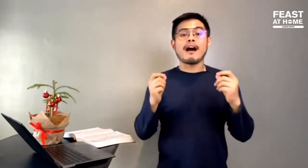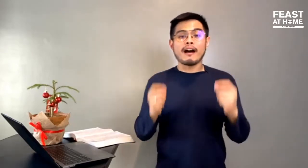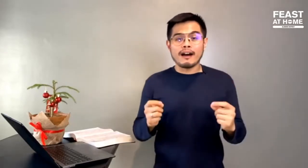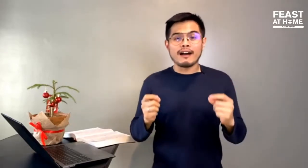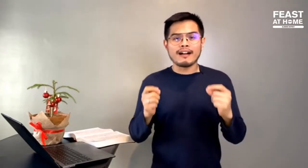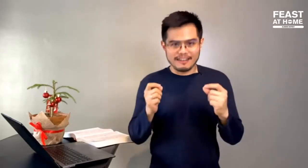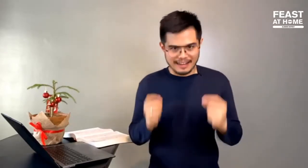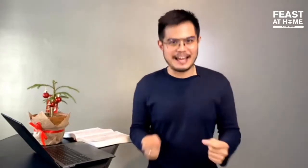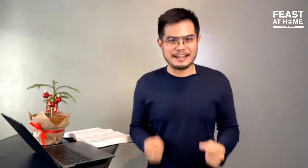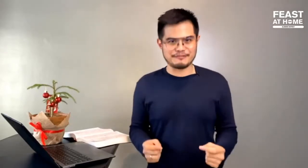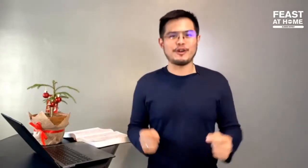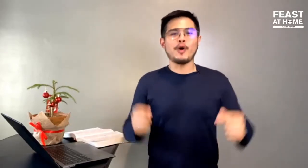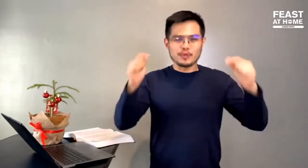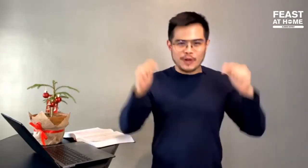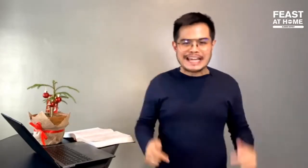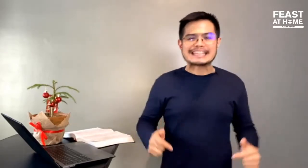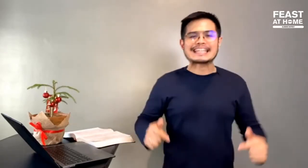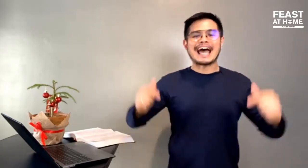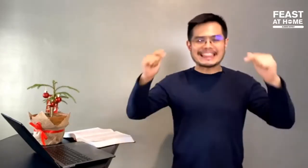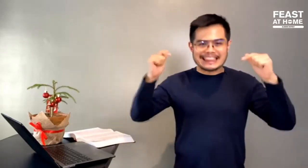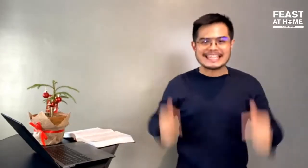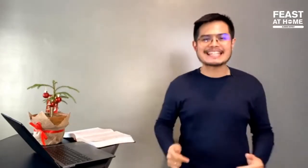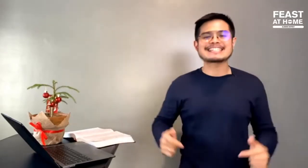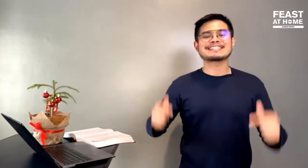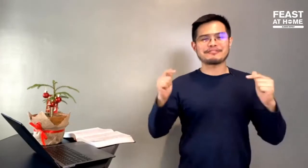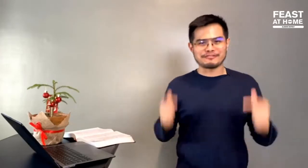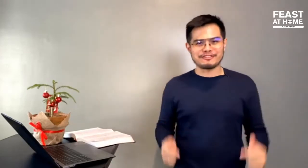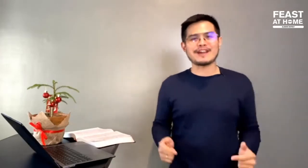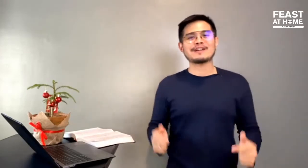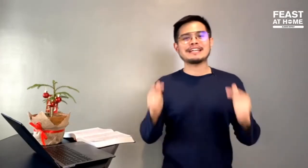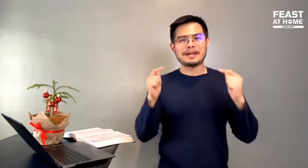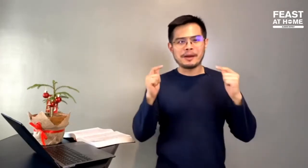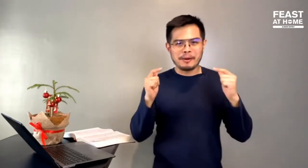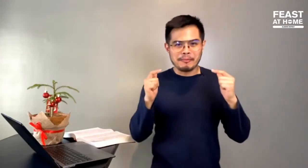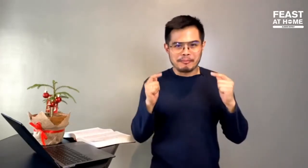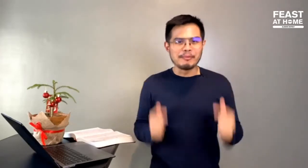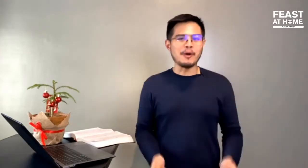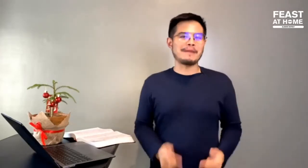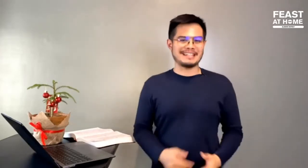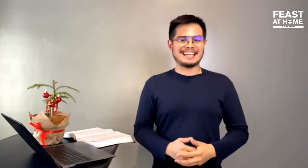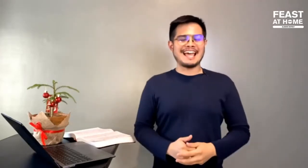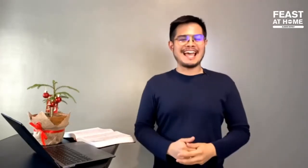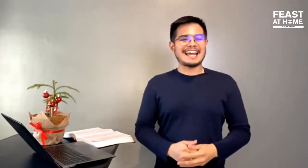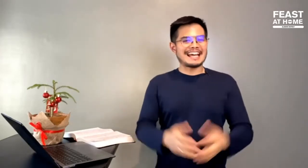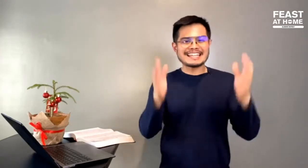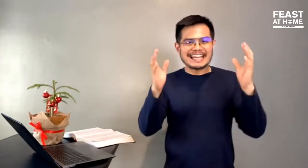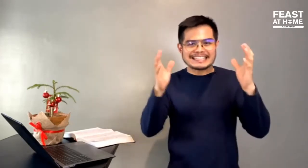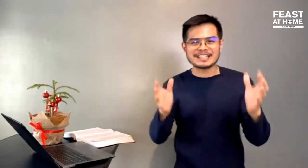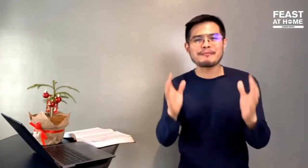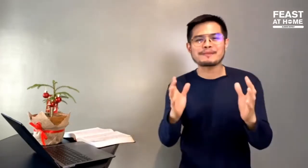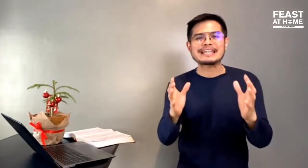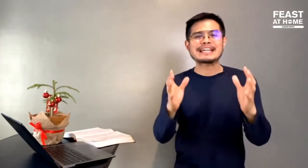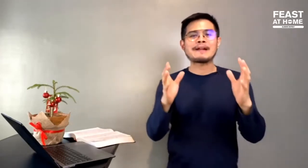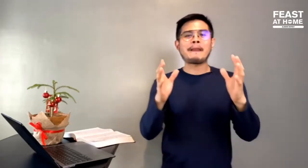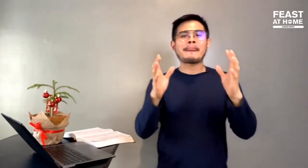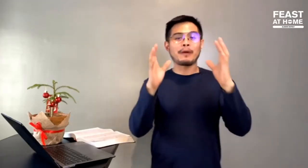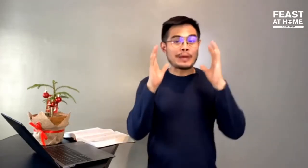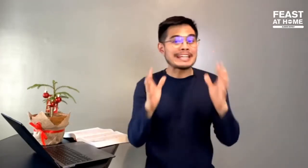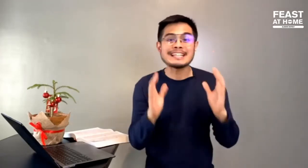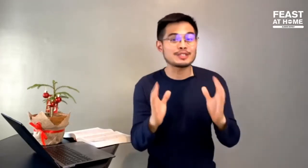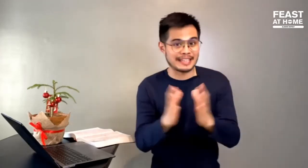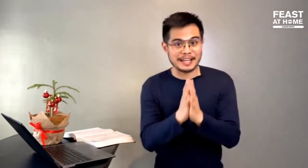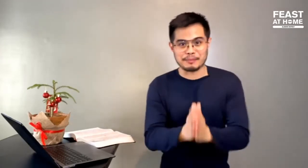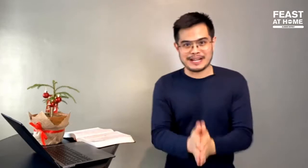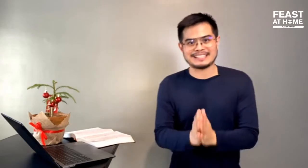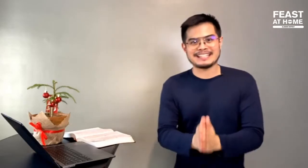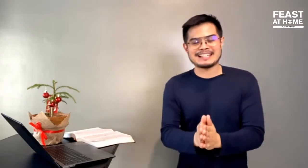and alive right at this very moment. And I think that's something that we